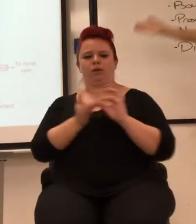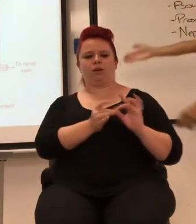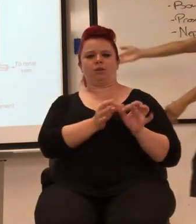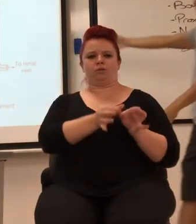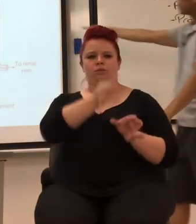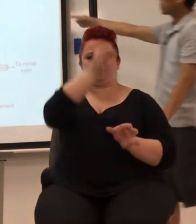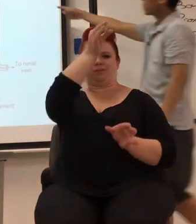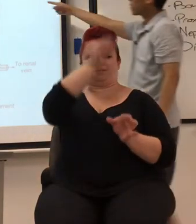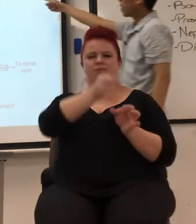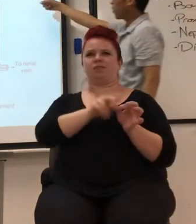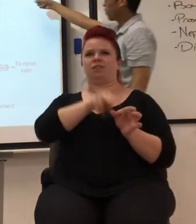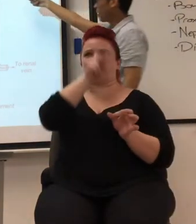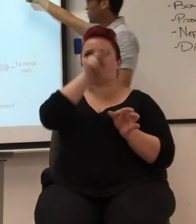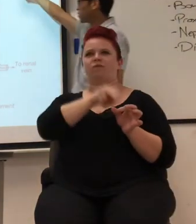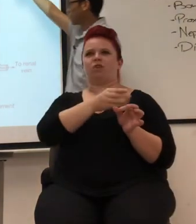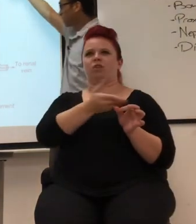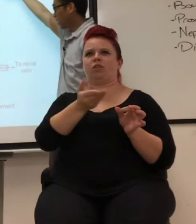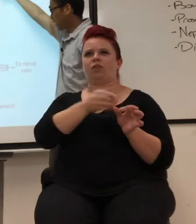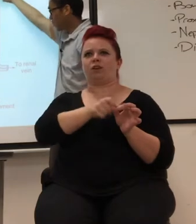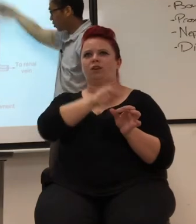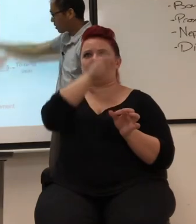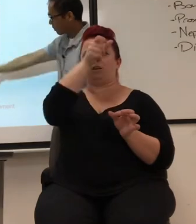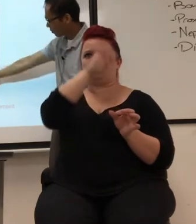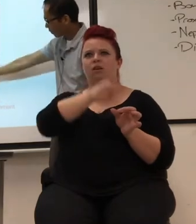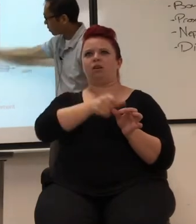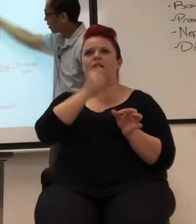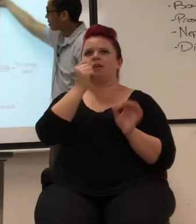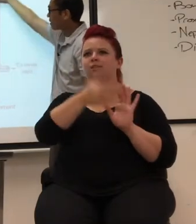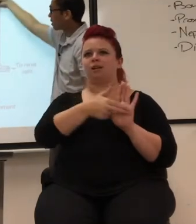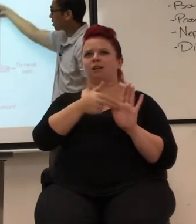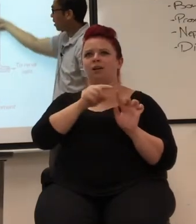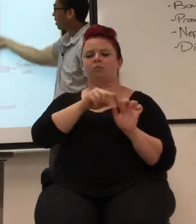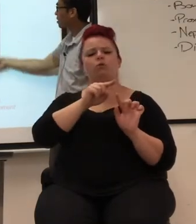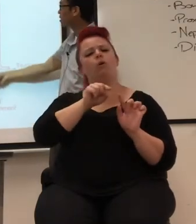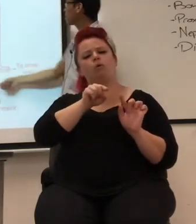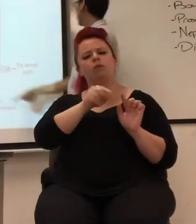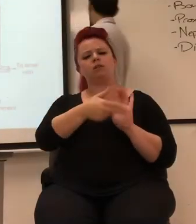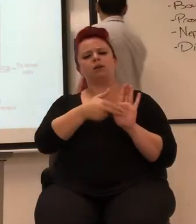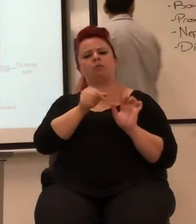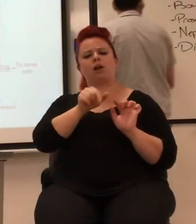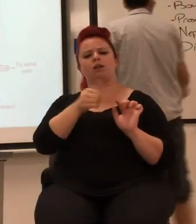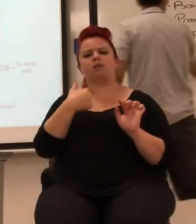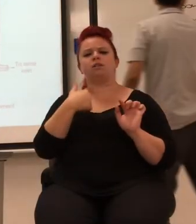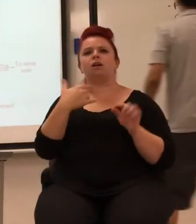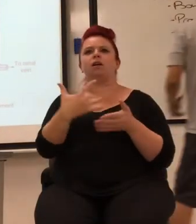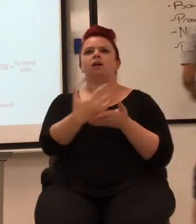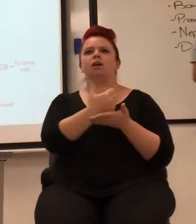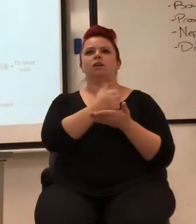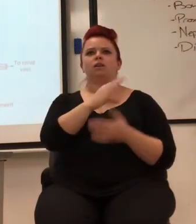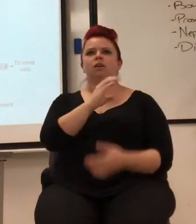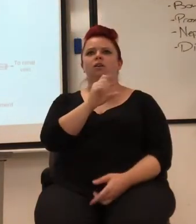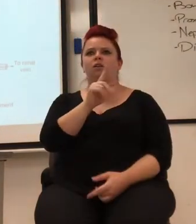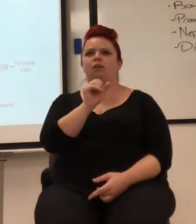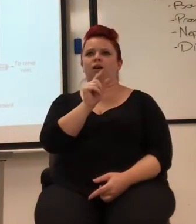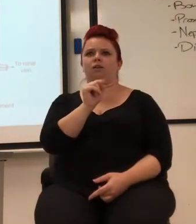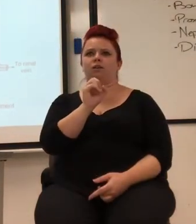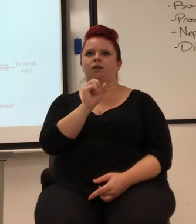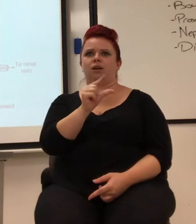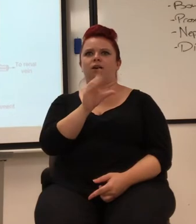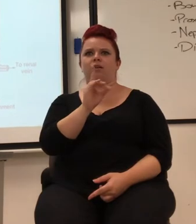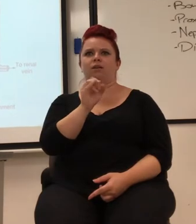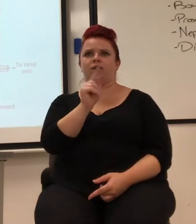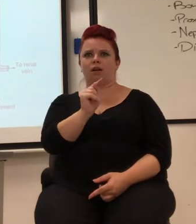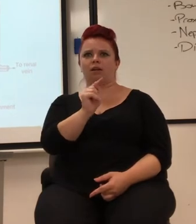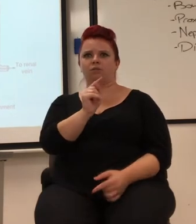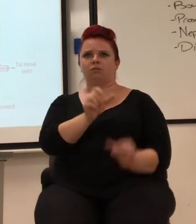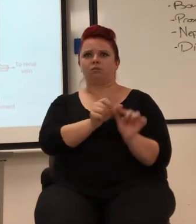thing called what's labeled there, collecting duct. So from distal tubule to